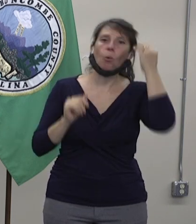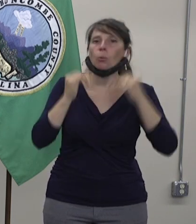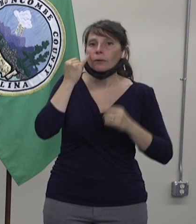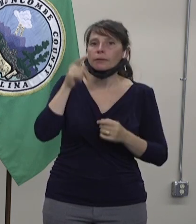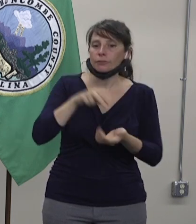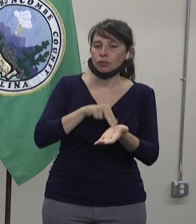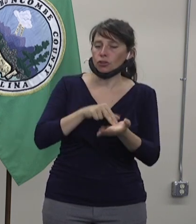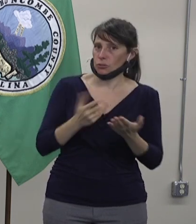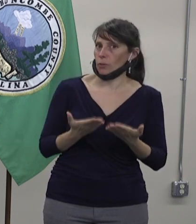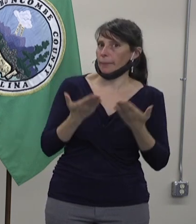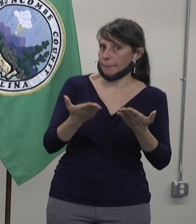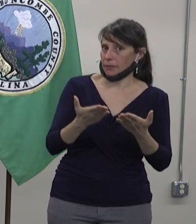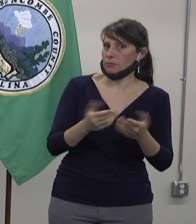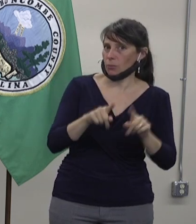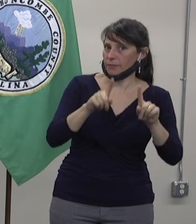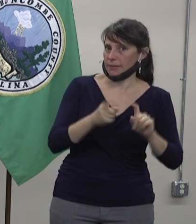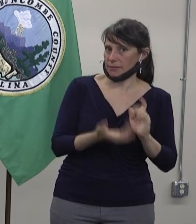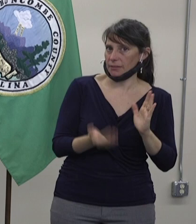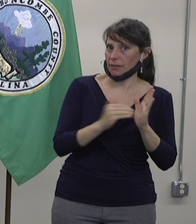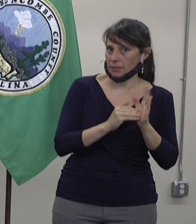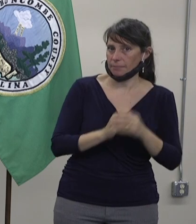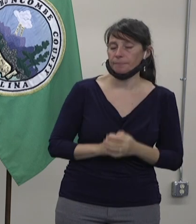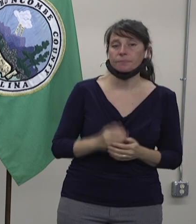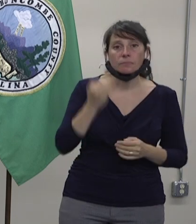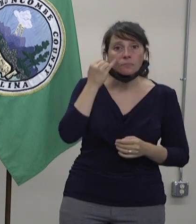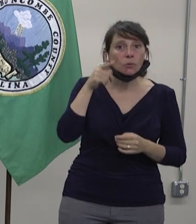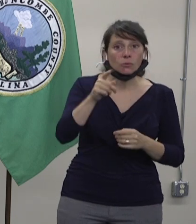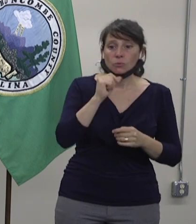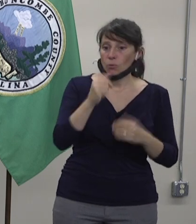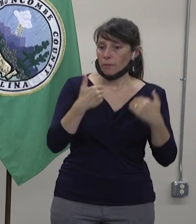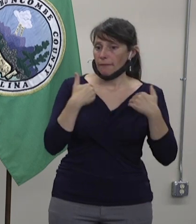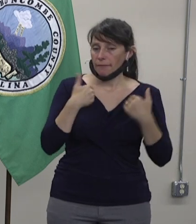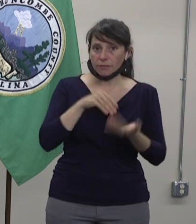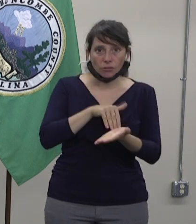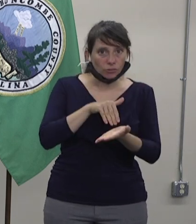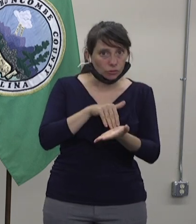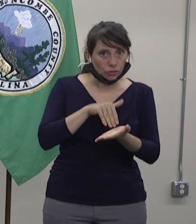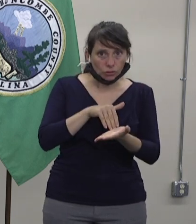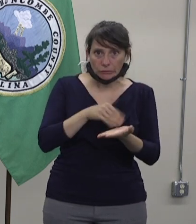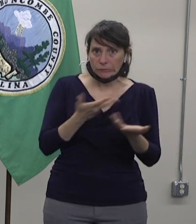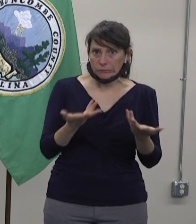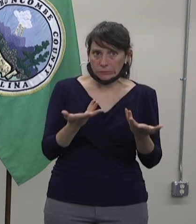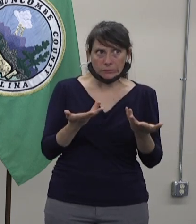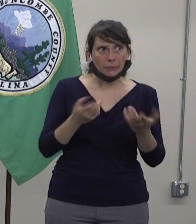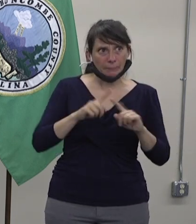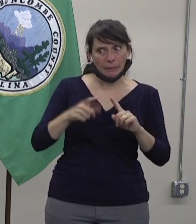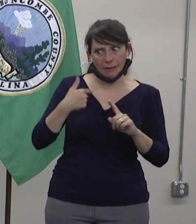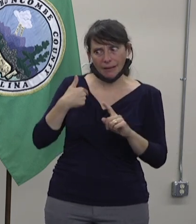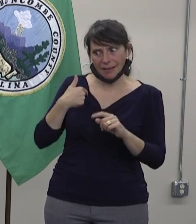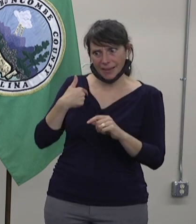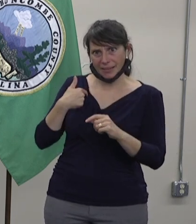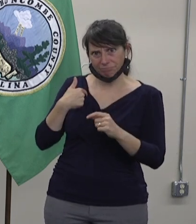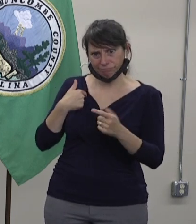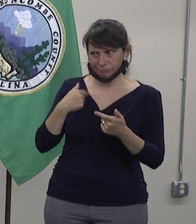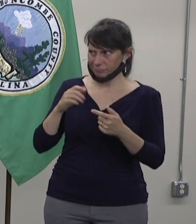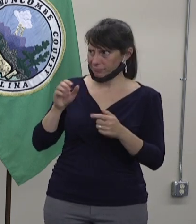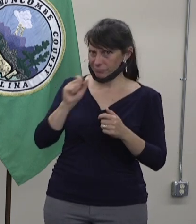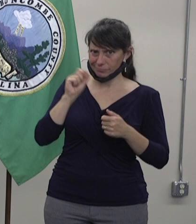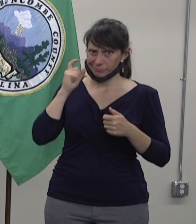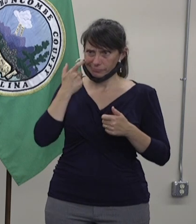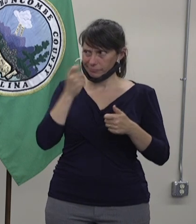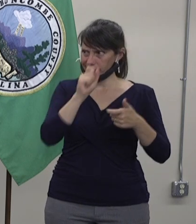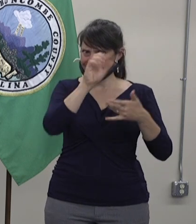have a healthcare provider who offers testing for COVID-19 and you meet criteria to be tested, you can use the